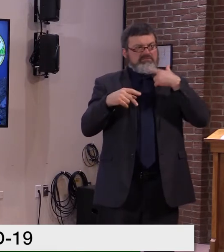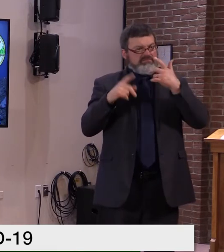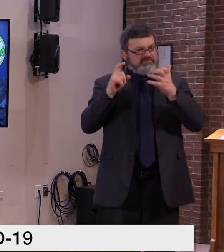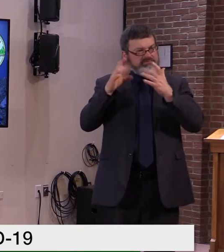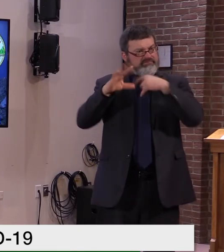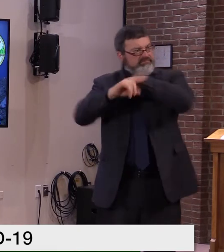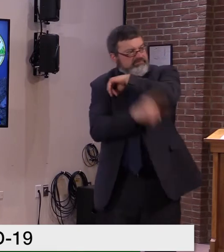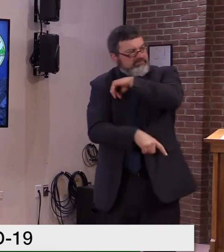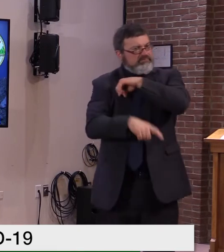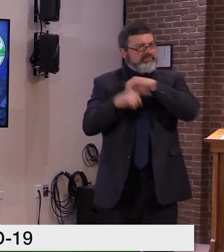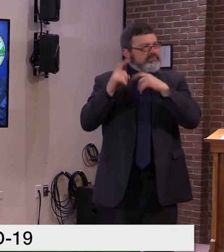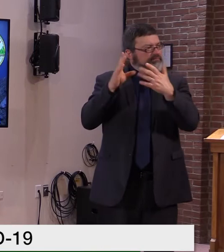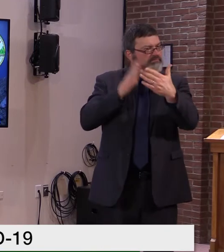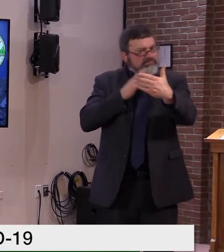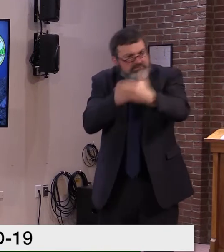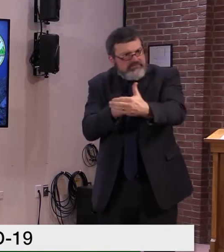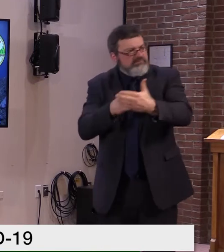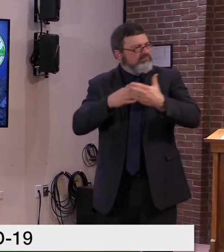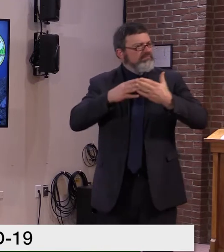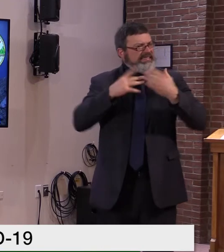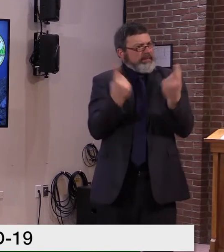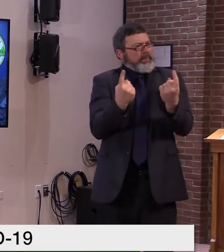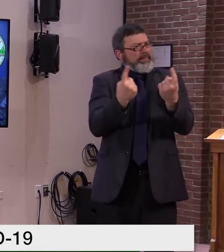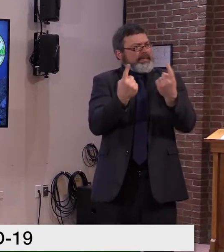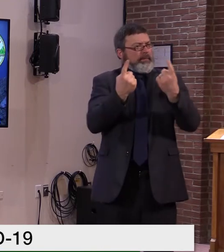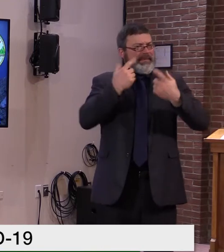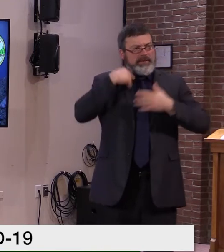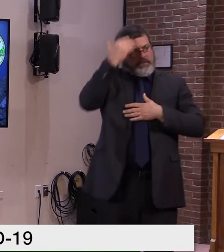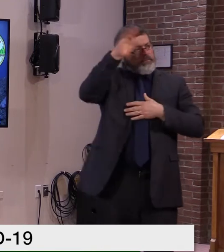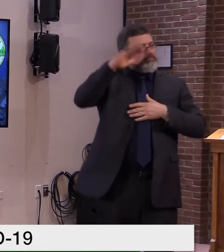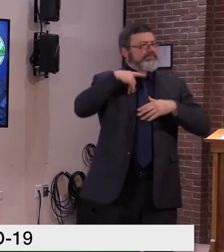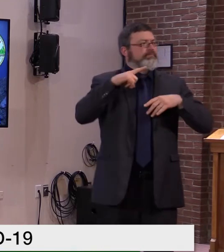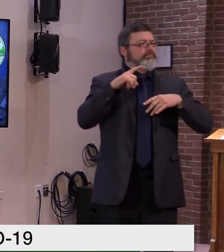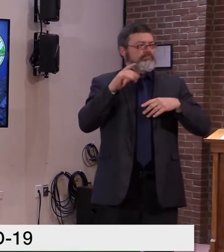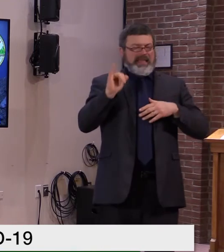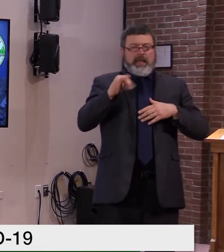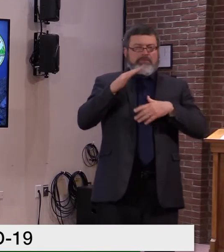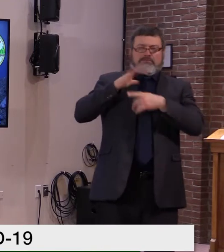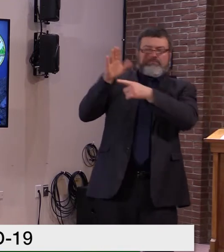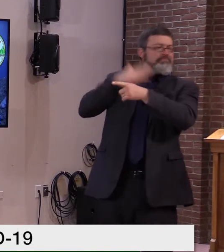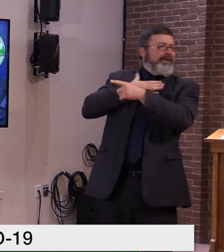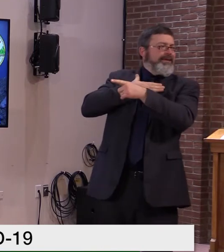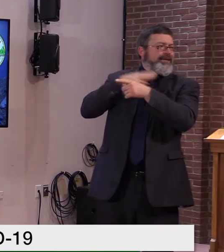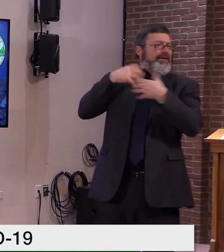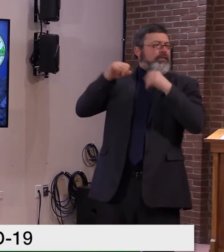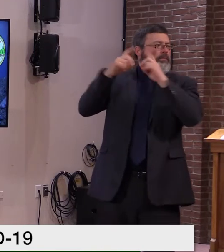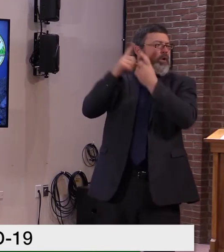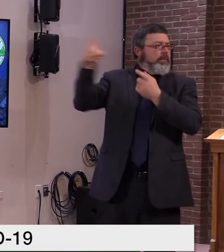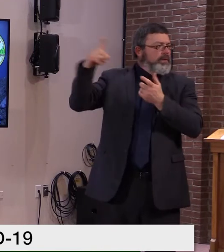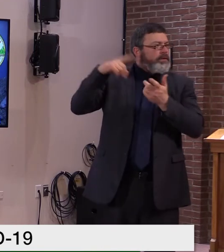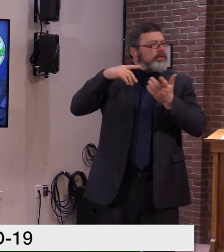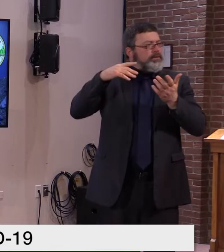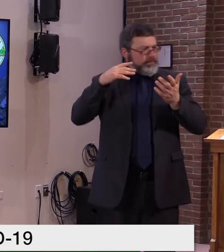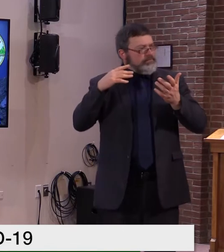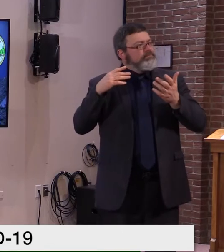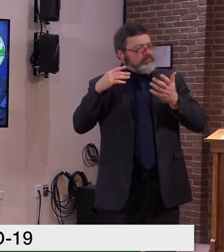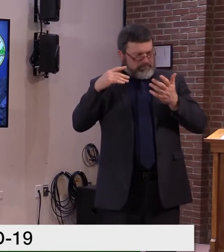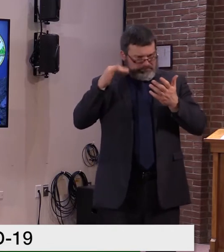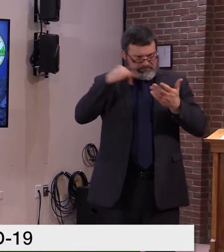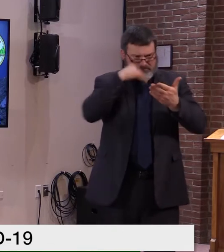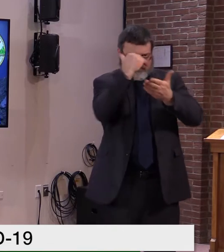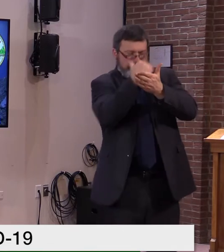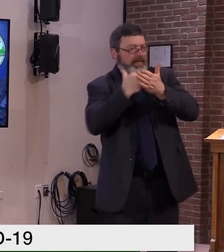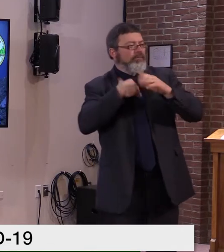Lastly, I've asked the health department to review all testing and reporting procedures and report to my general counsel any changes